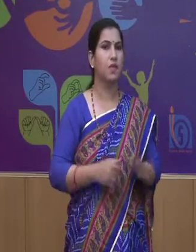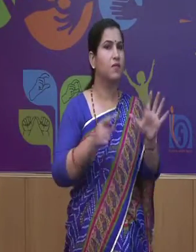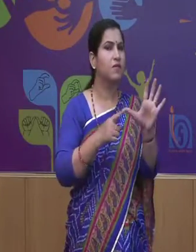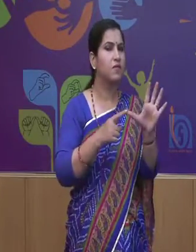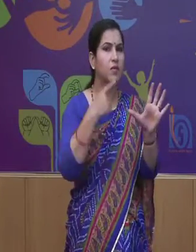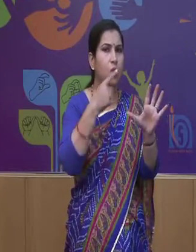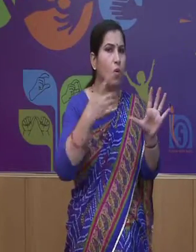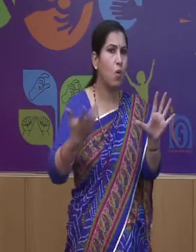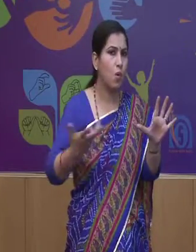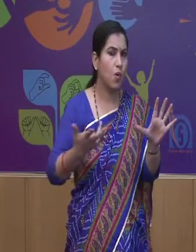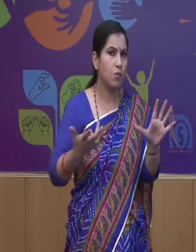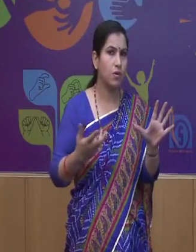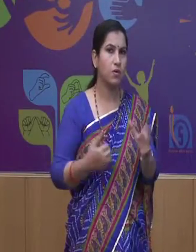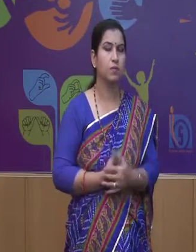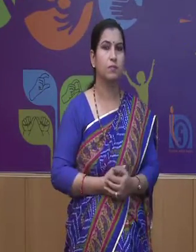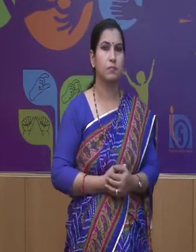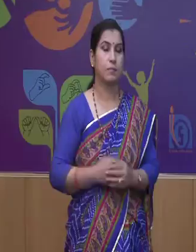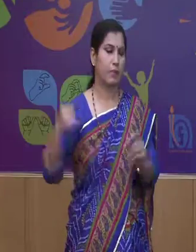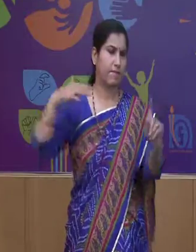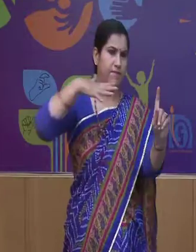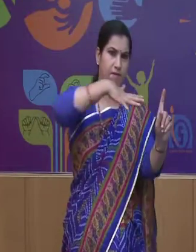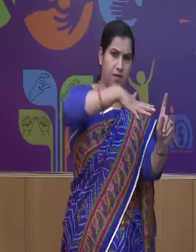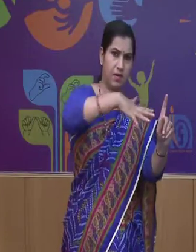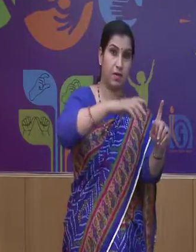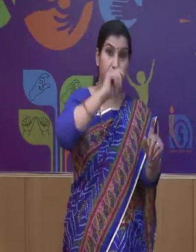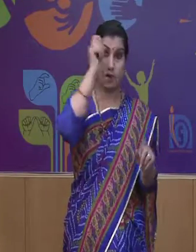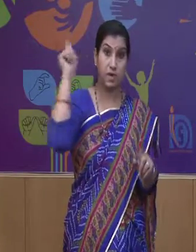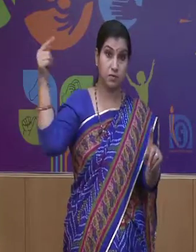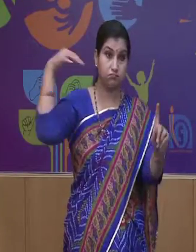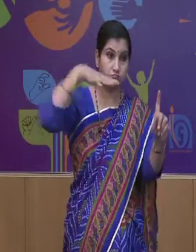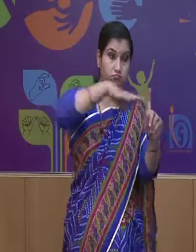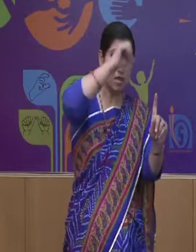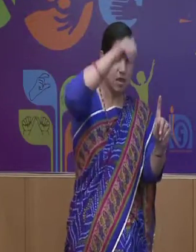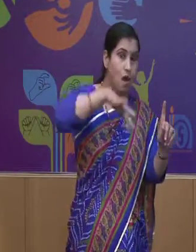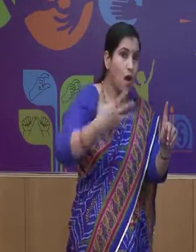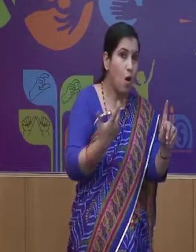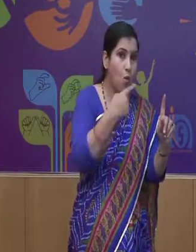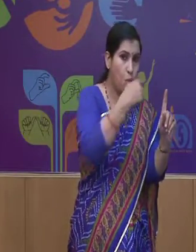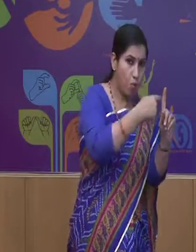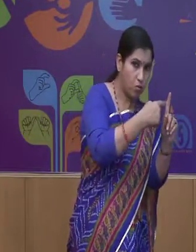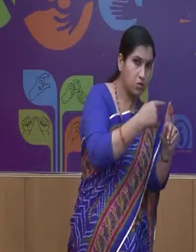Fifth, we talked about the effects of British rule on India.